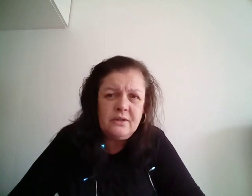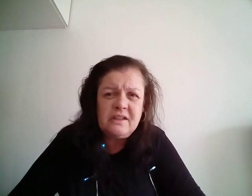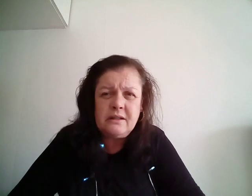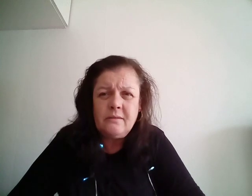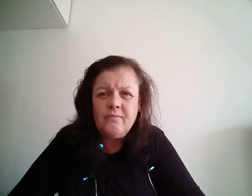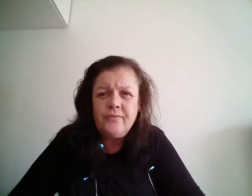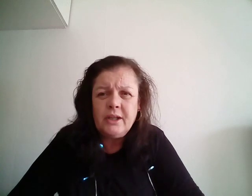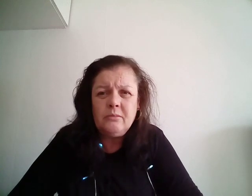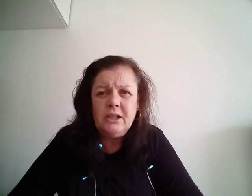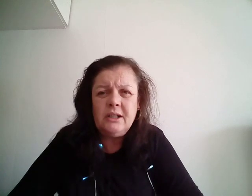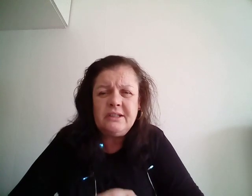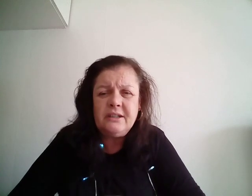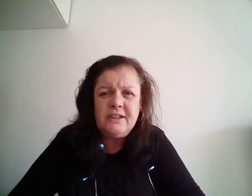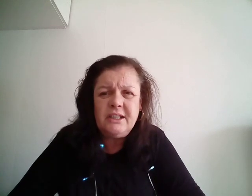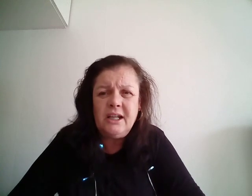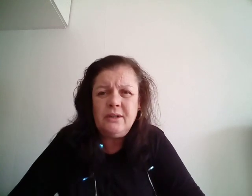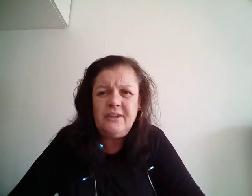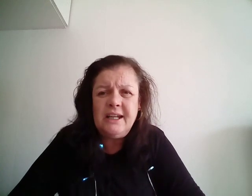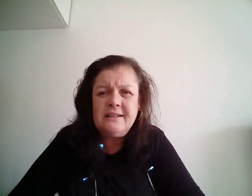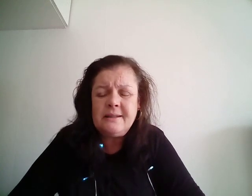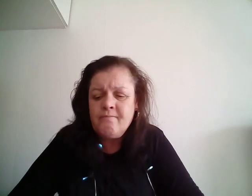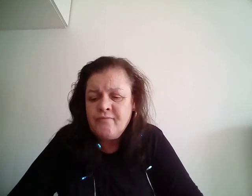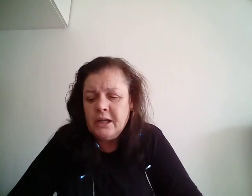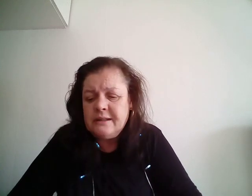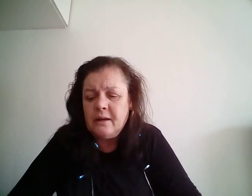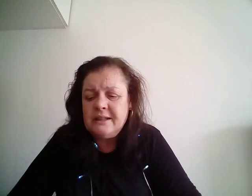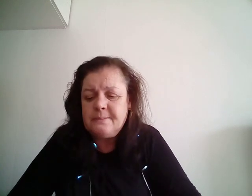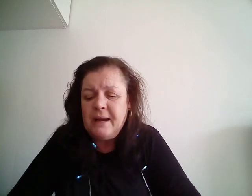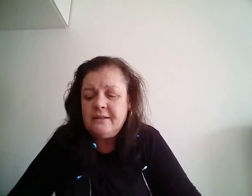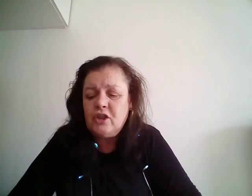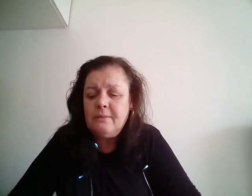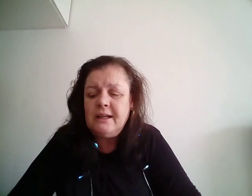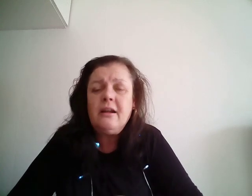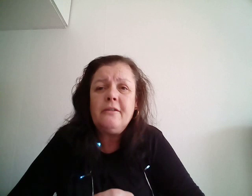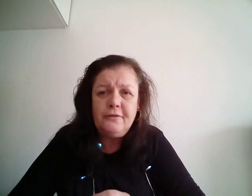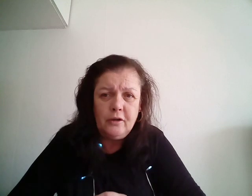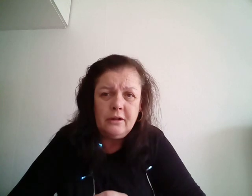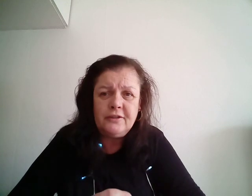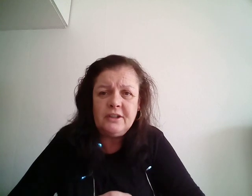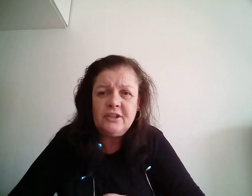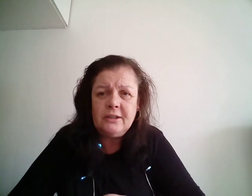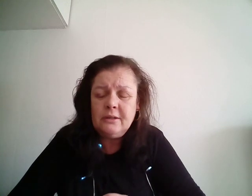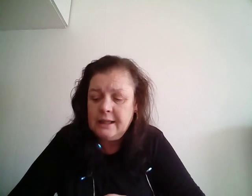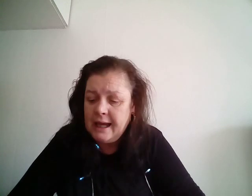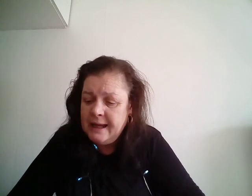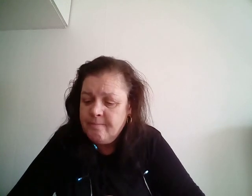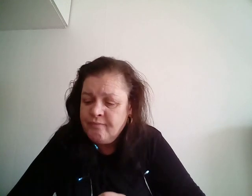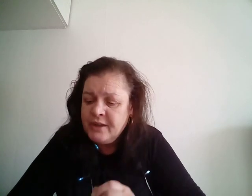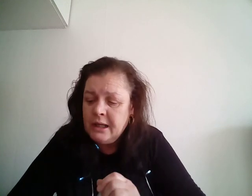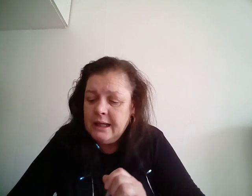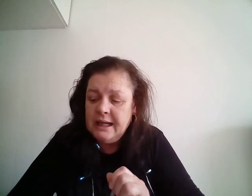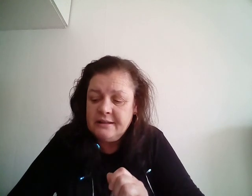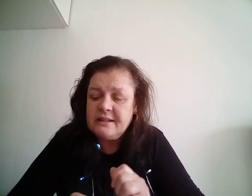Lighthouse uploaded a video of his. So, it's Benjamin Fulford, okay?